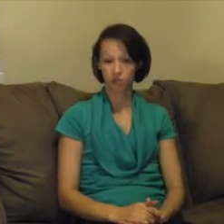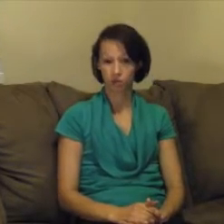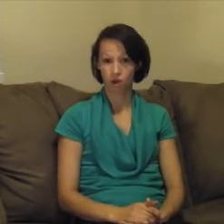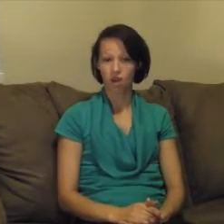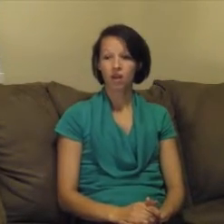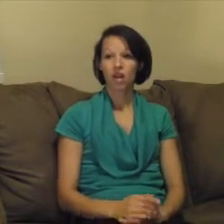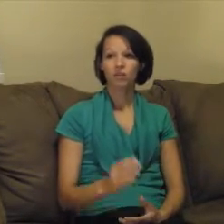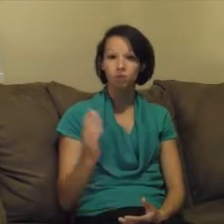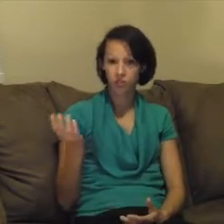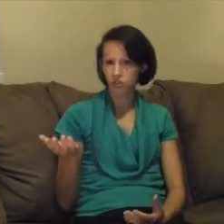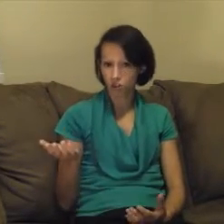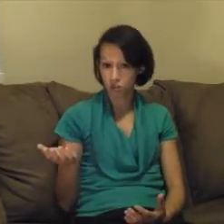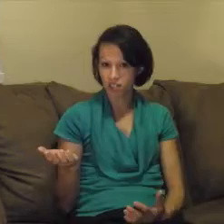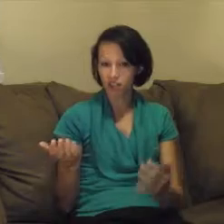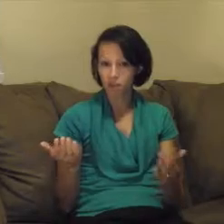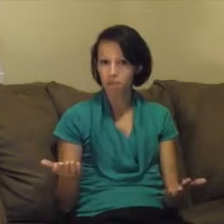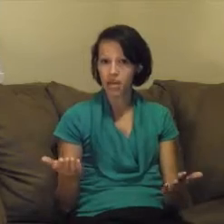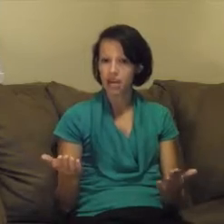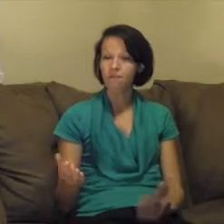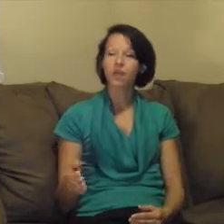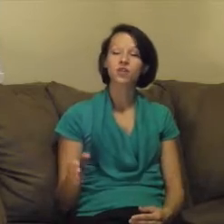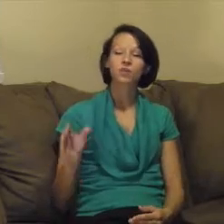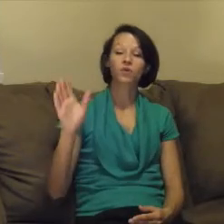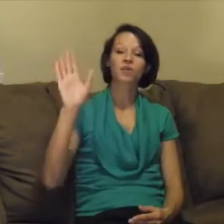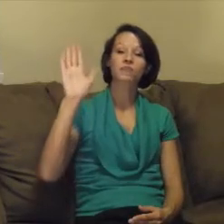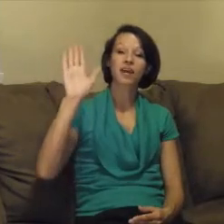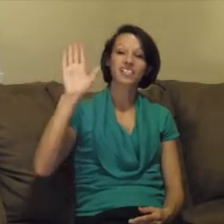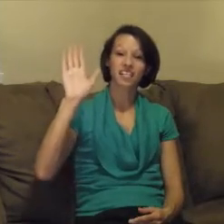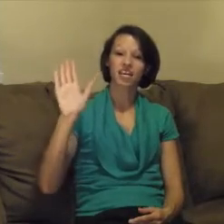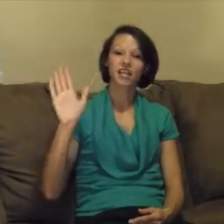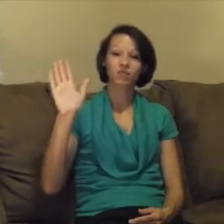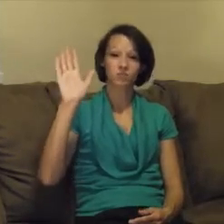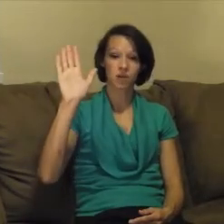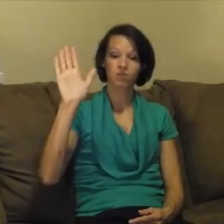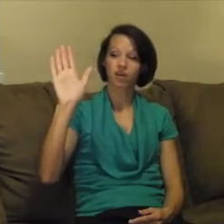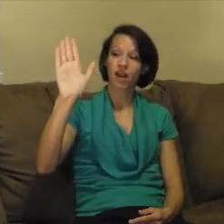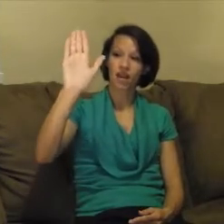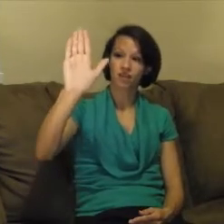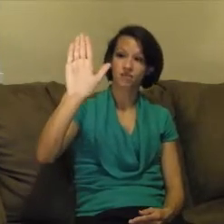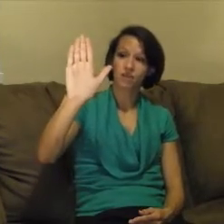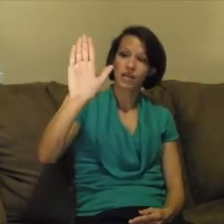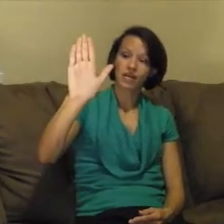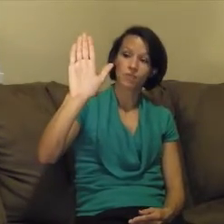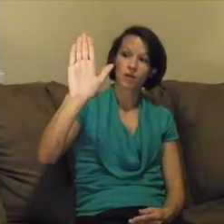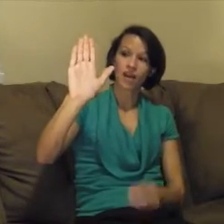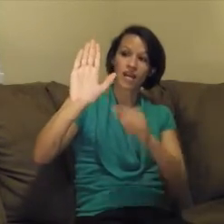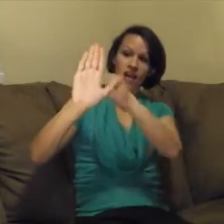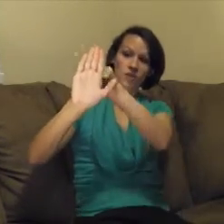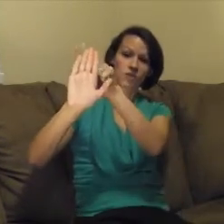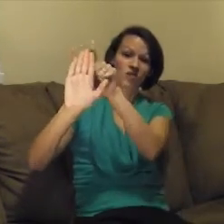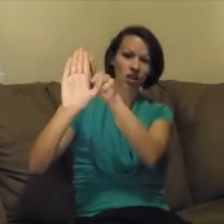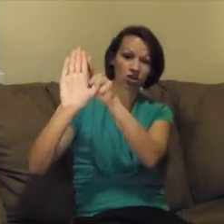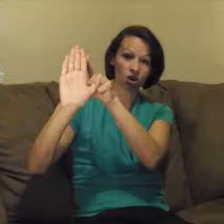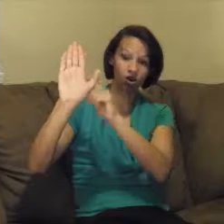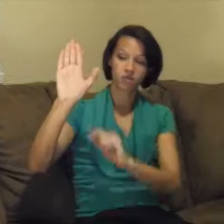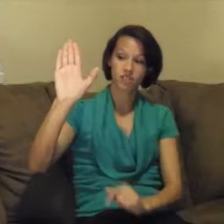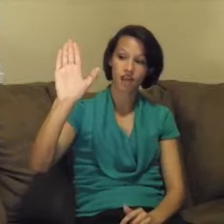blue and blue starts with the letter B. So we're going to make a sign language B with our hand. You put your hand out with your fingers all close